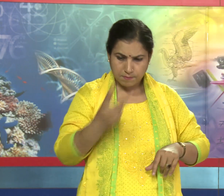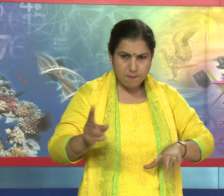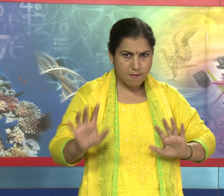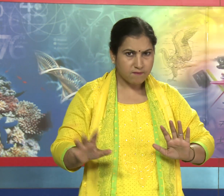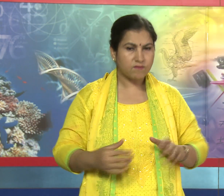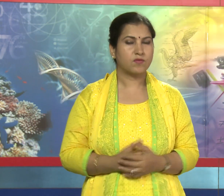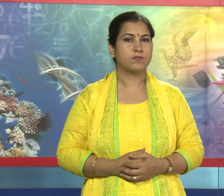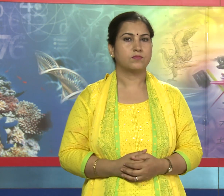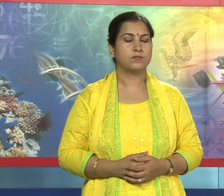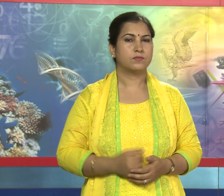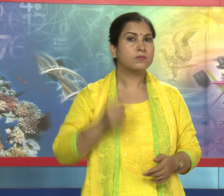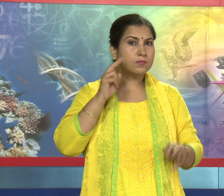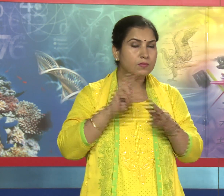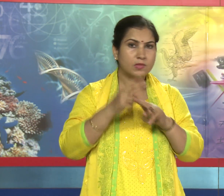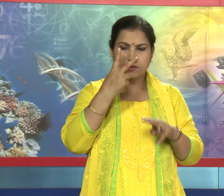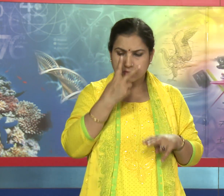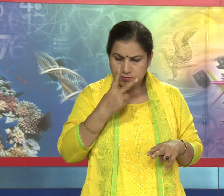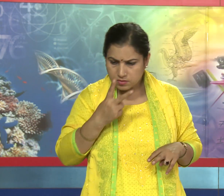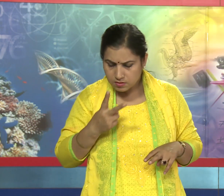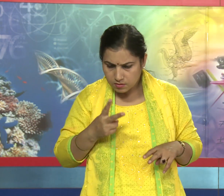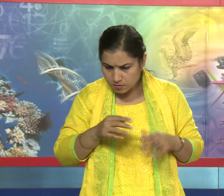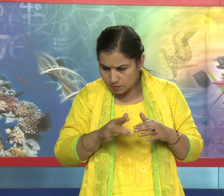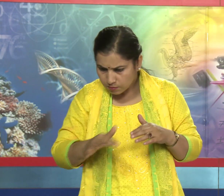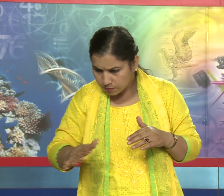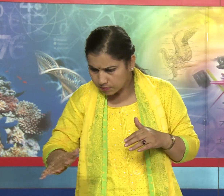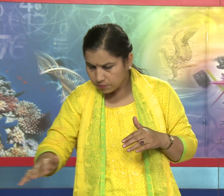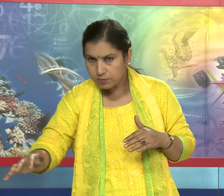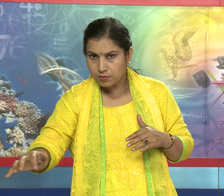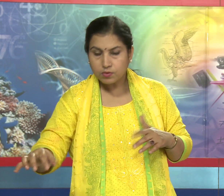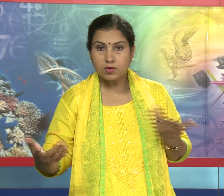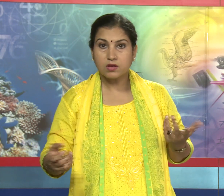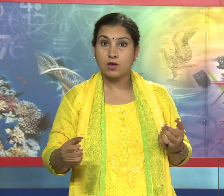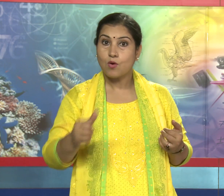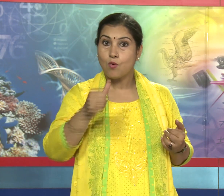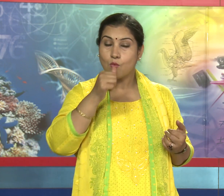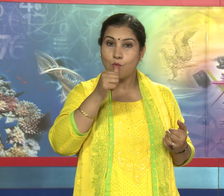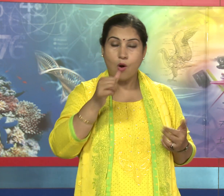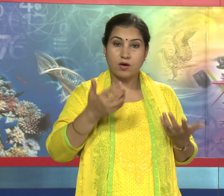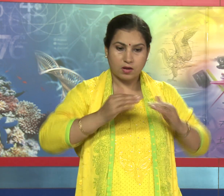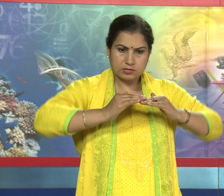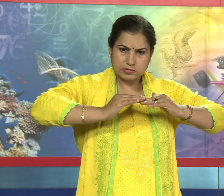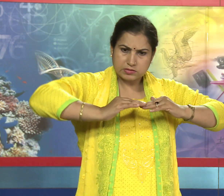If you observe, you will find that the water does not flow evenly all over the place.